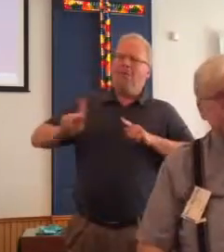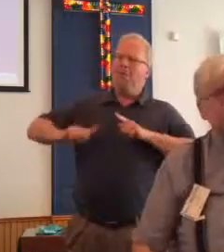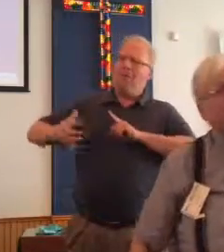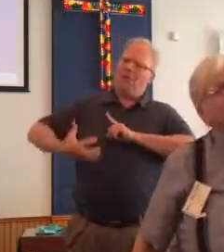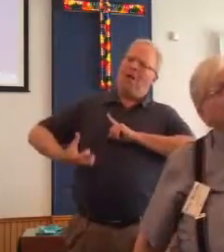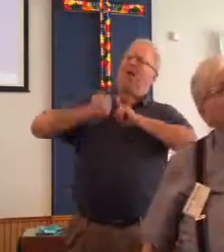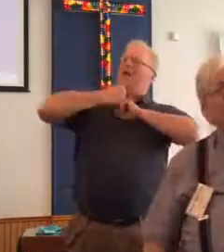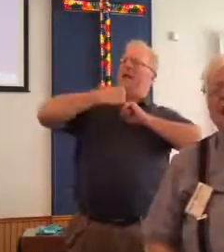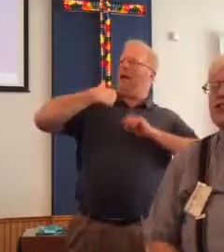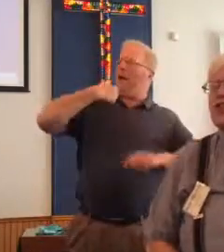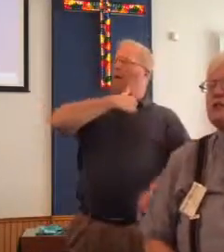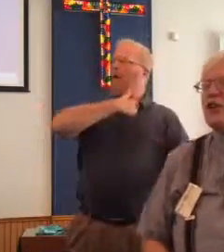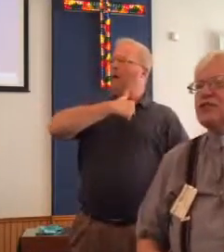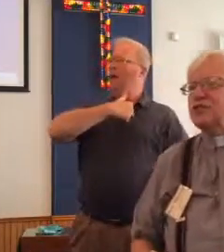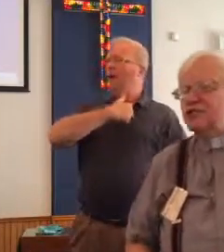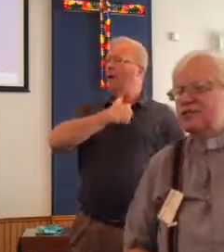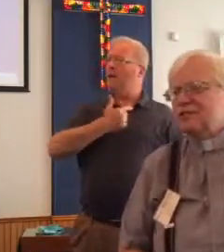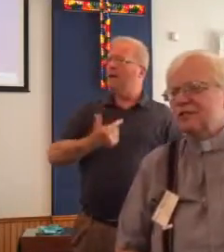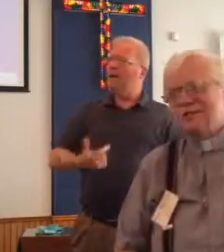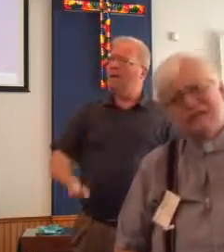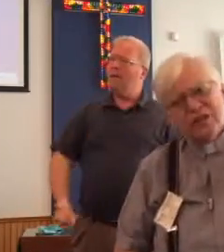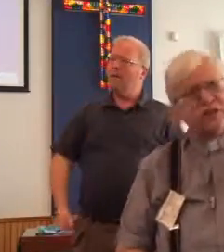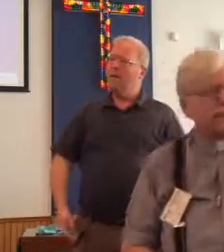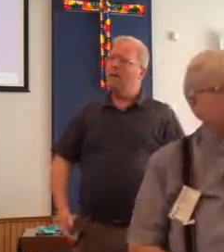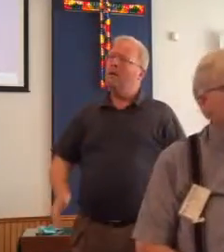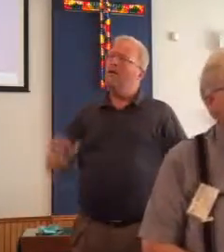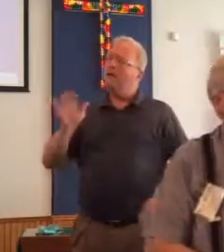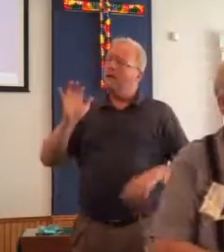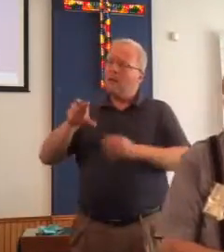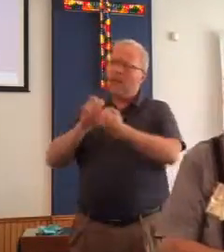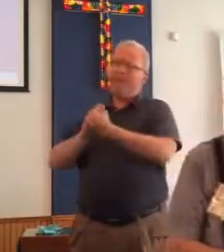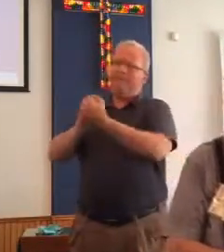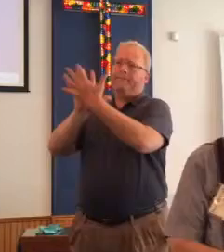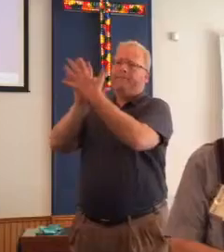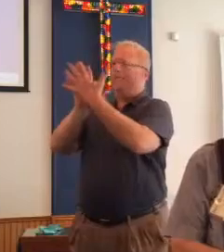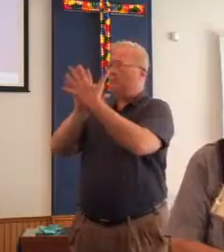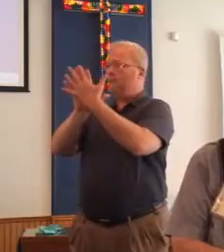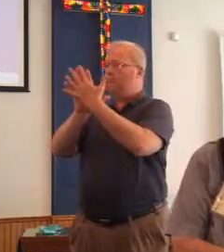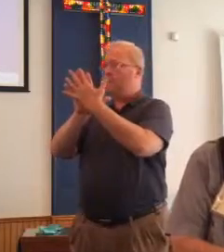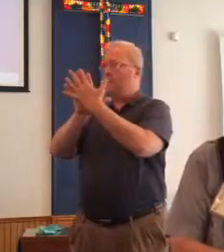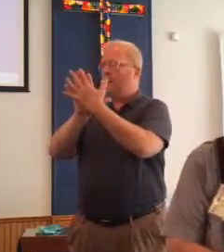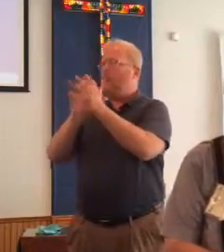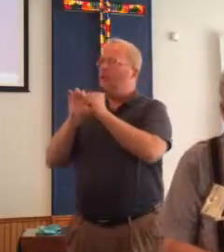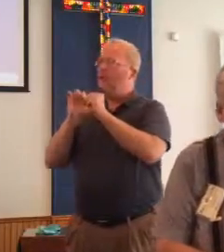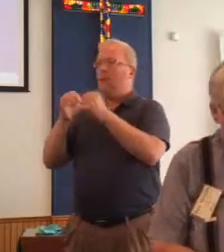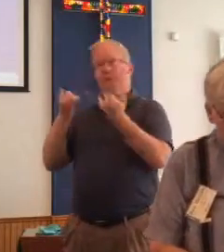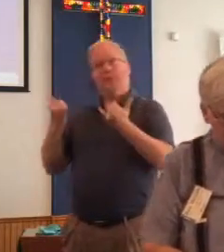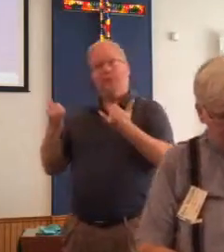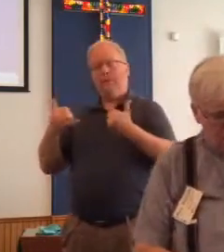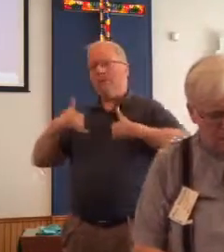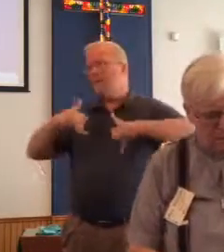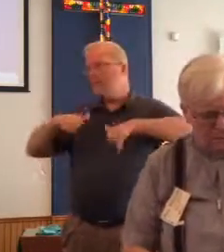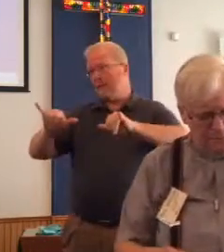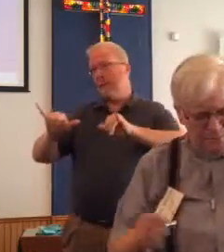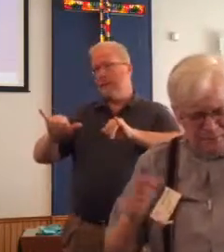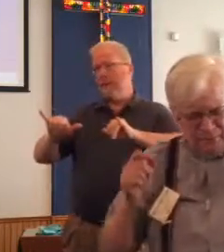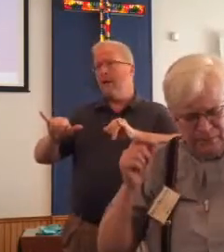And this clash of cultures continues in various ways today. But